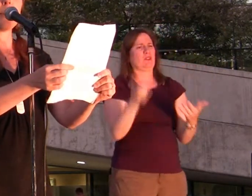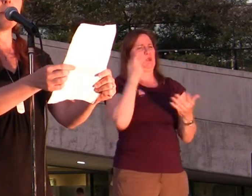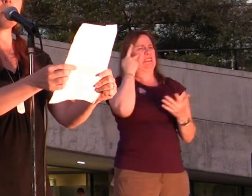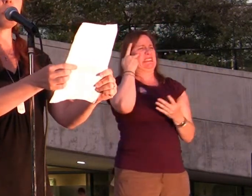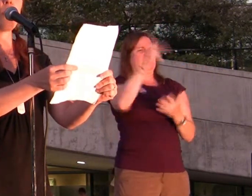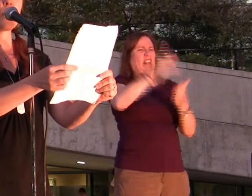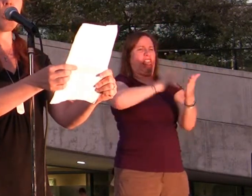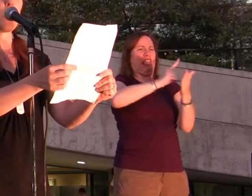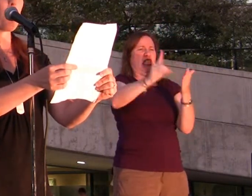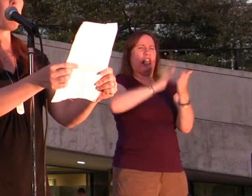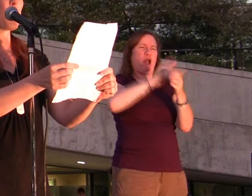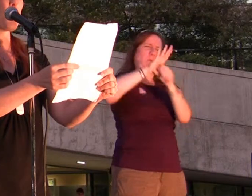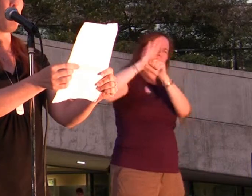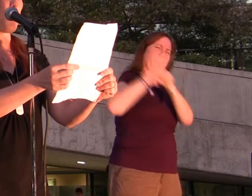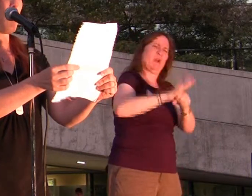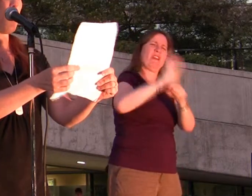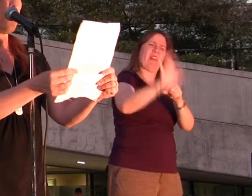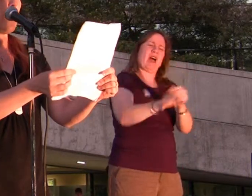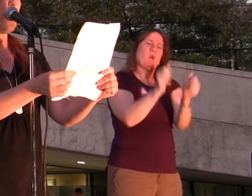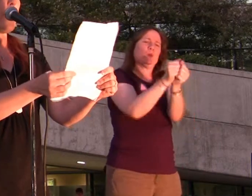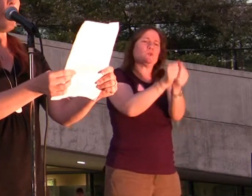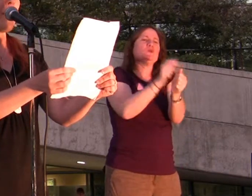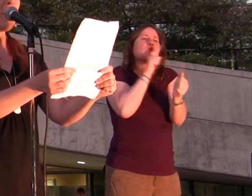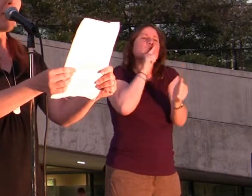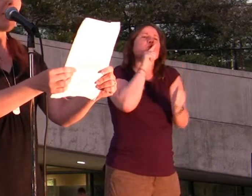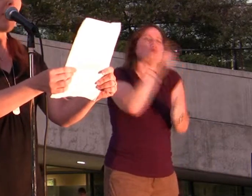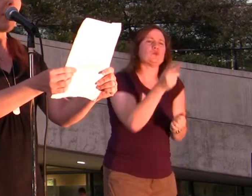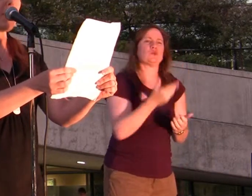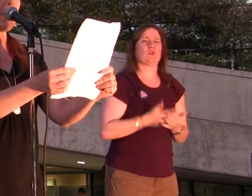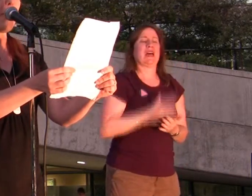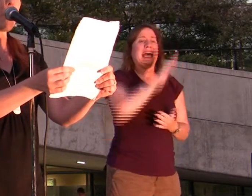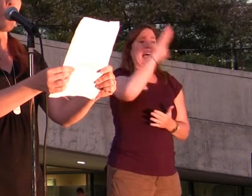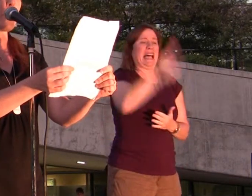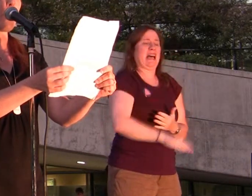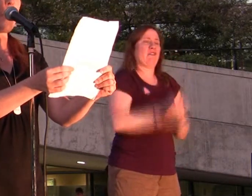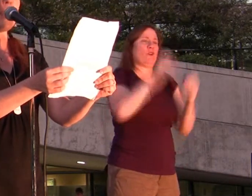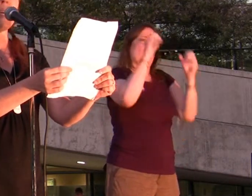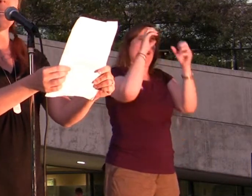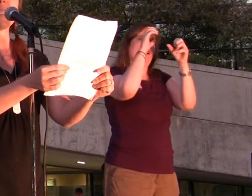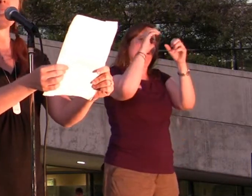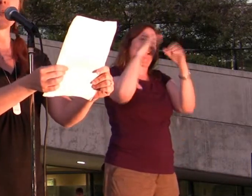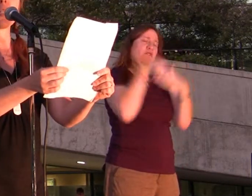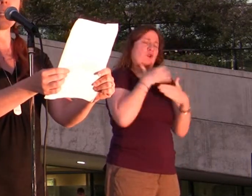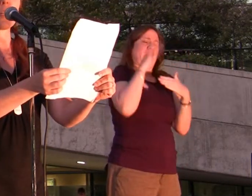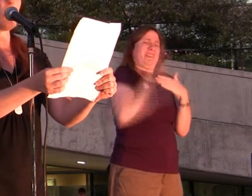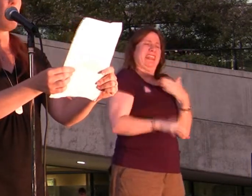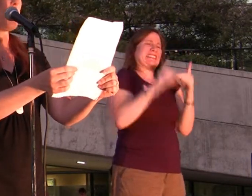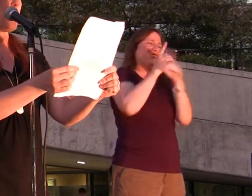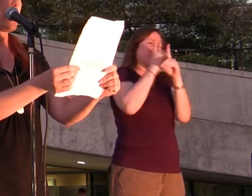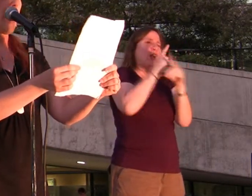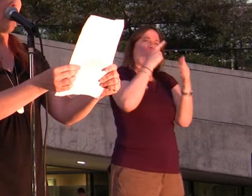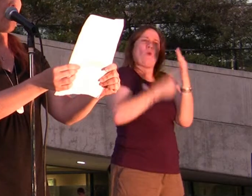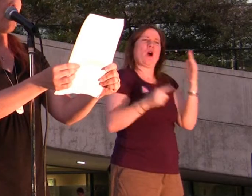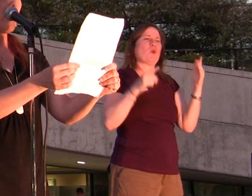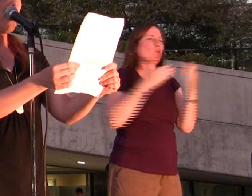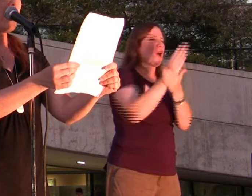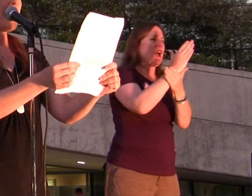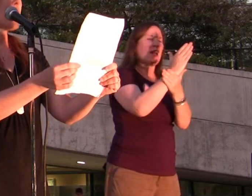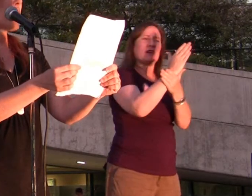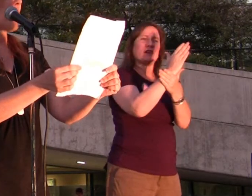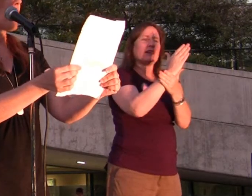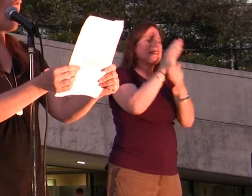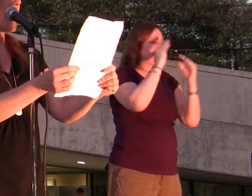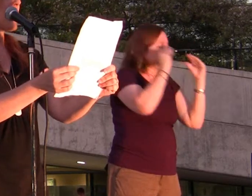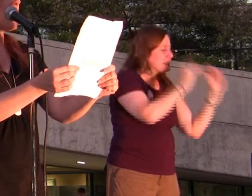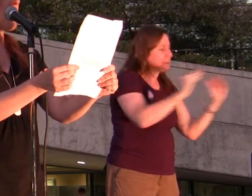bigotry, squelch it with the truth. Never be afraid of defending what is right, and teach your children to do the same.